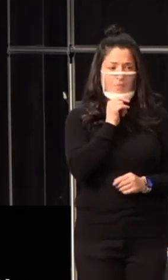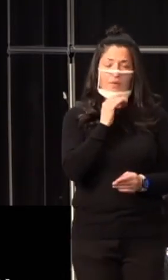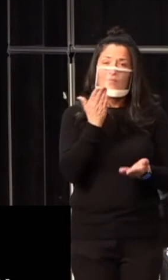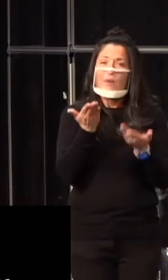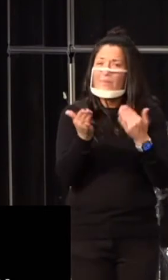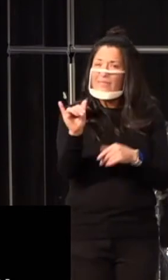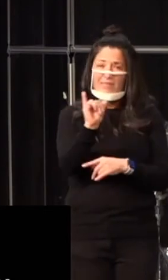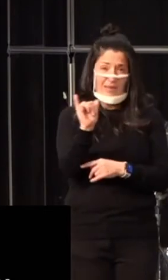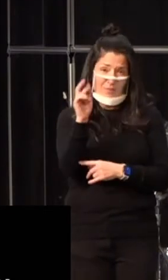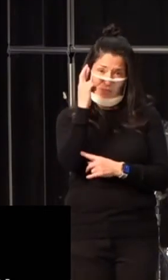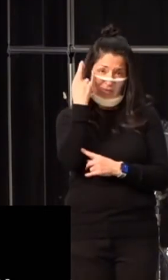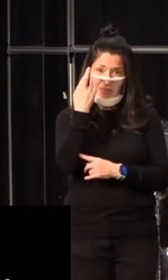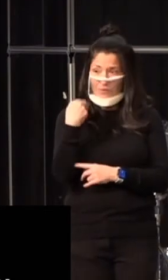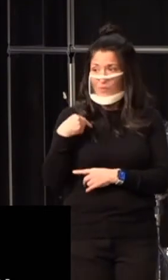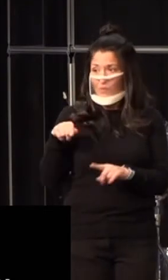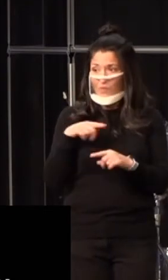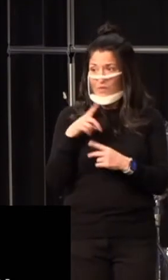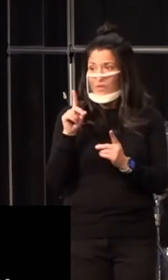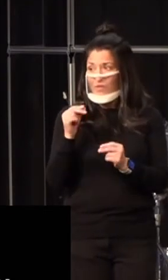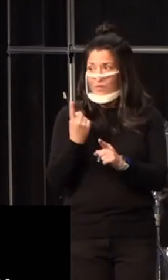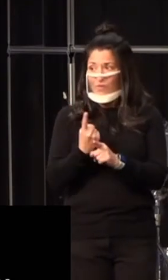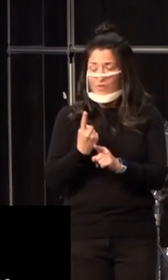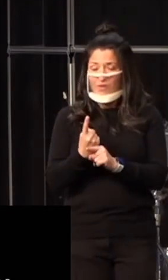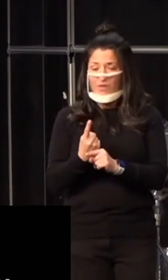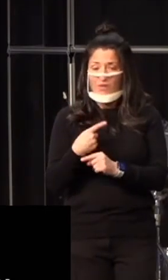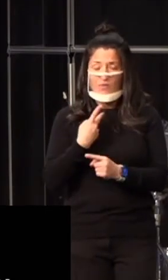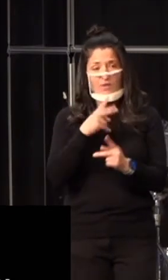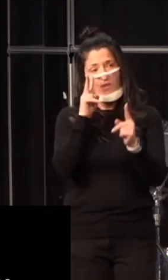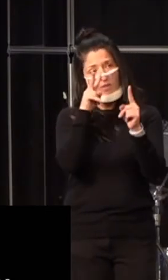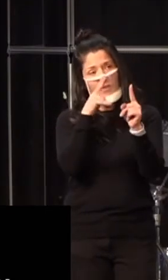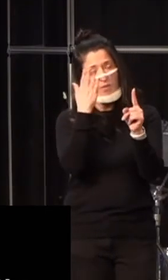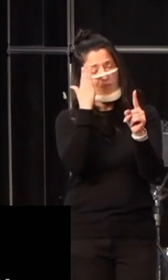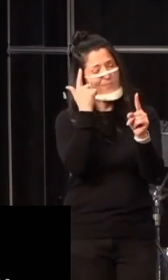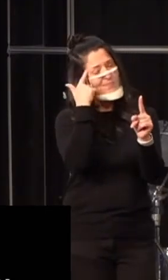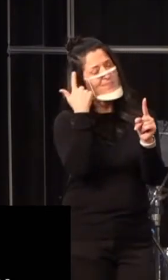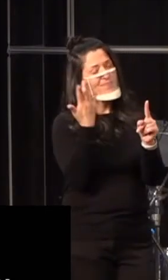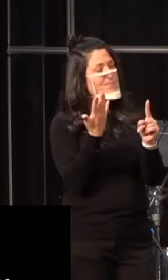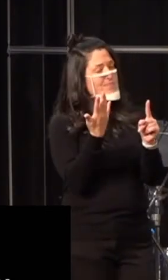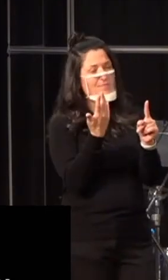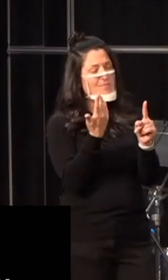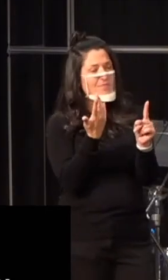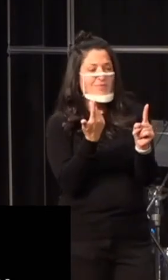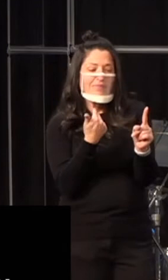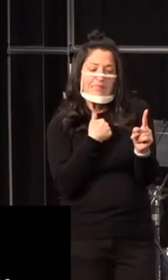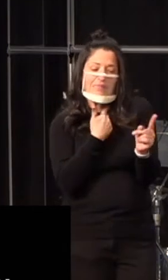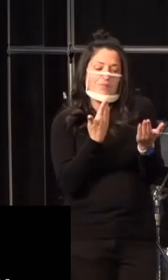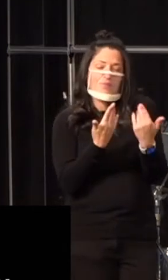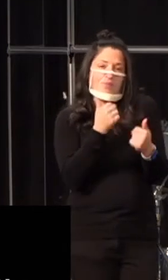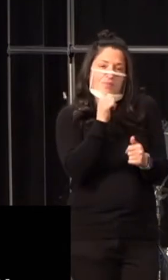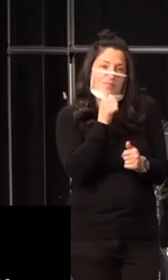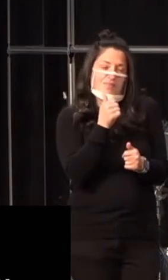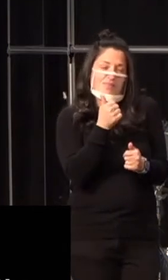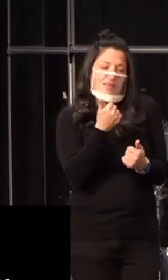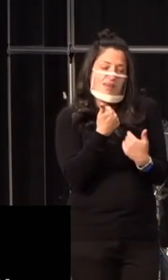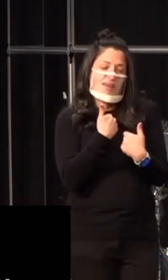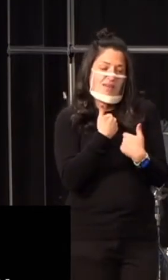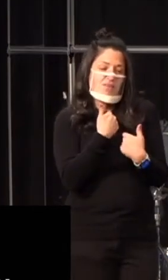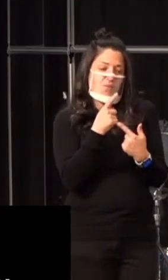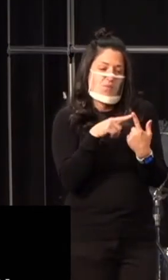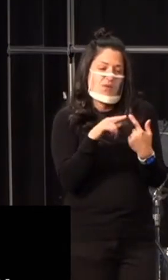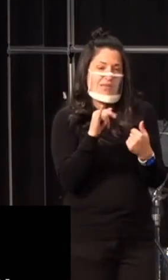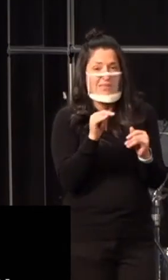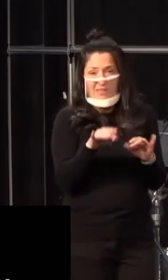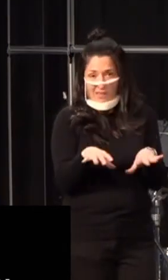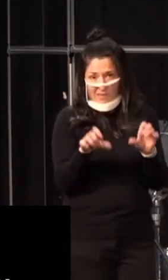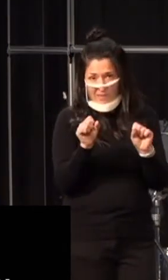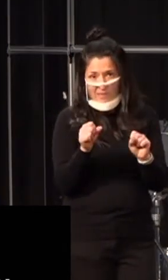Probably the same reasons we do, right? You know, we look at the mirror and we think, I might not have what it takes. I was meeting with